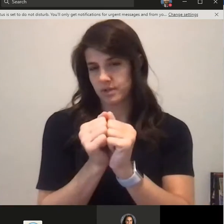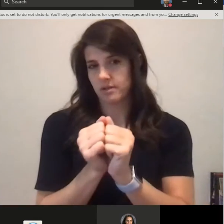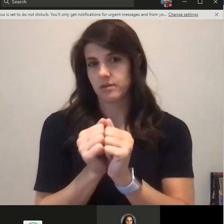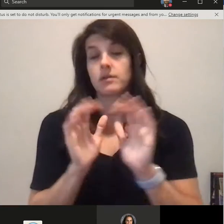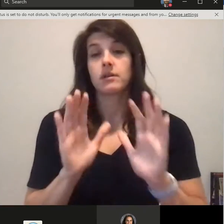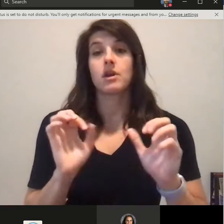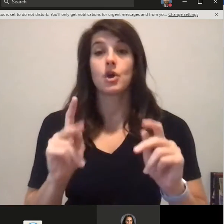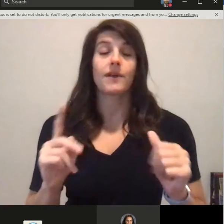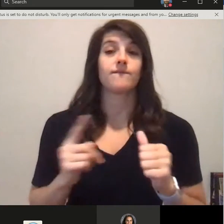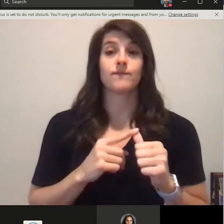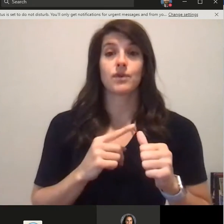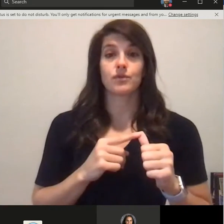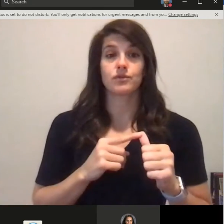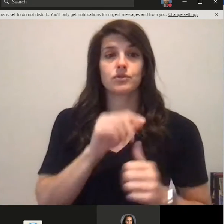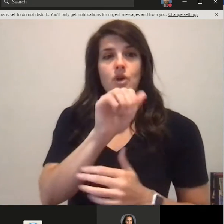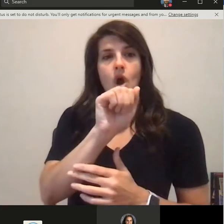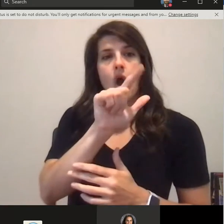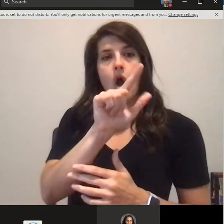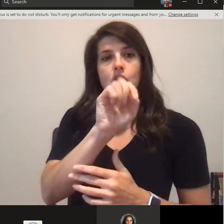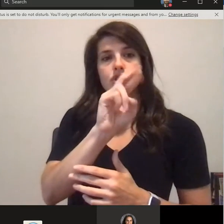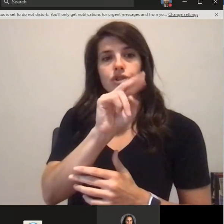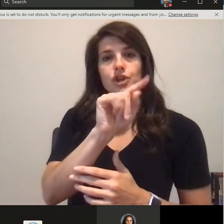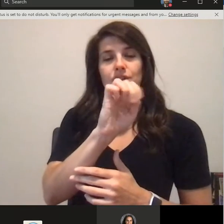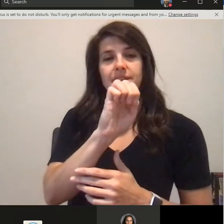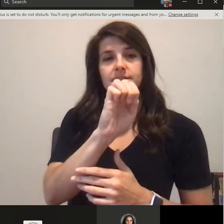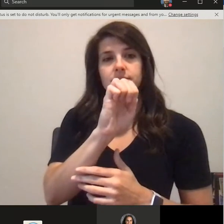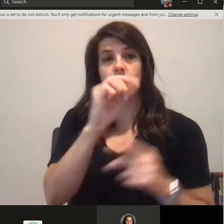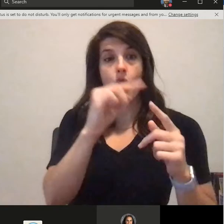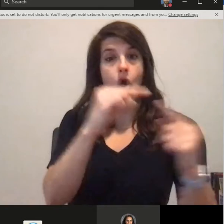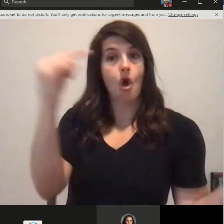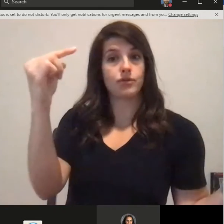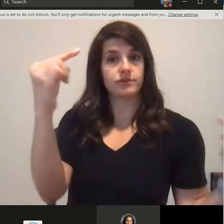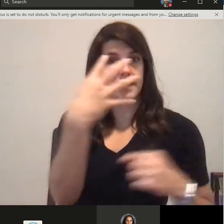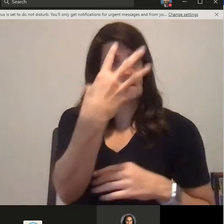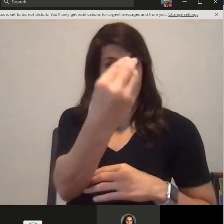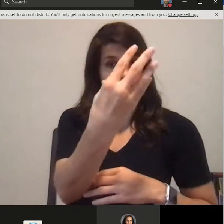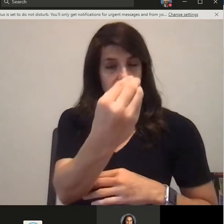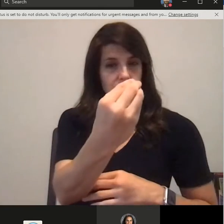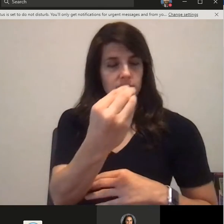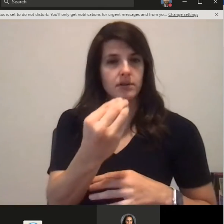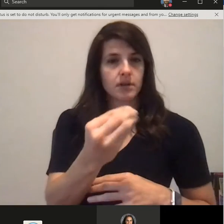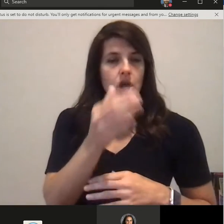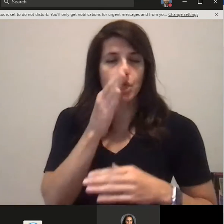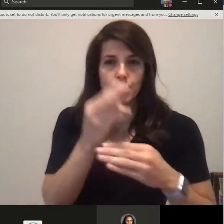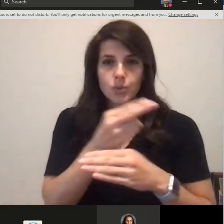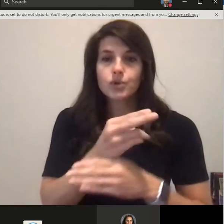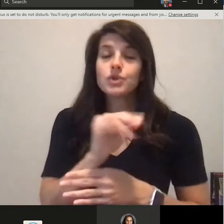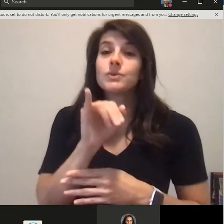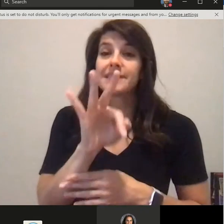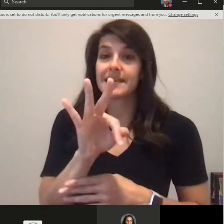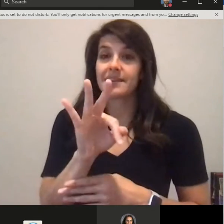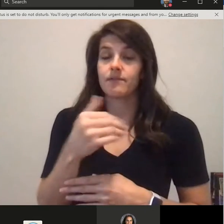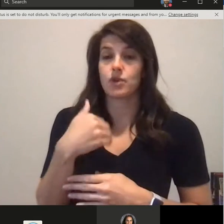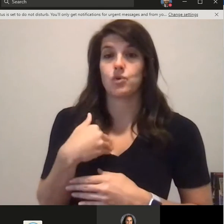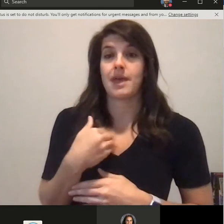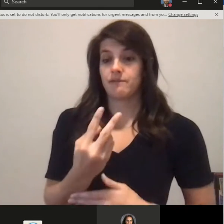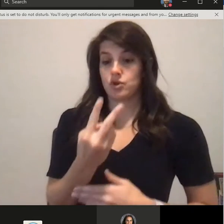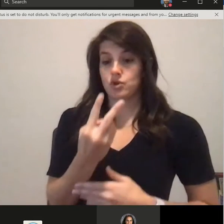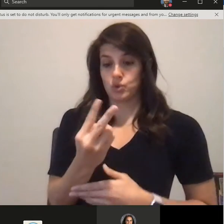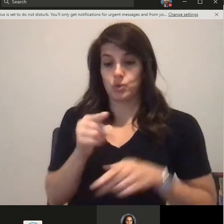First, alternate exterior angles are applied whenever you have a set of two